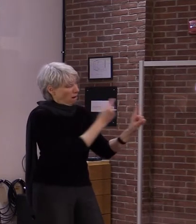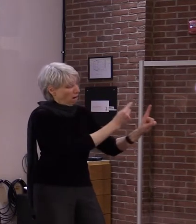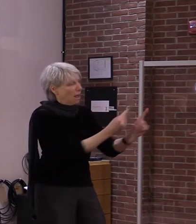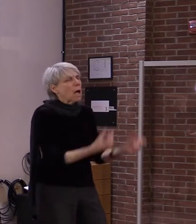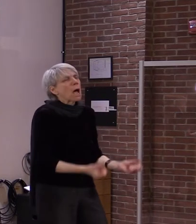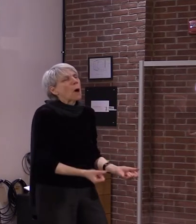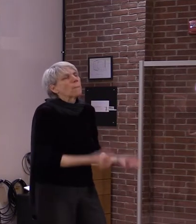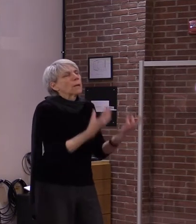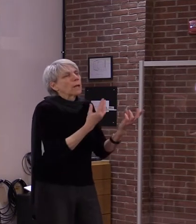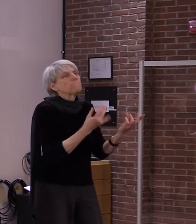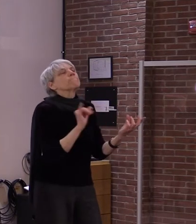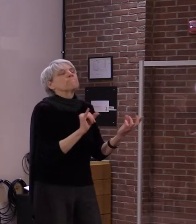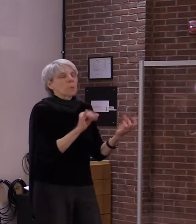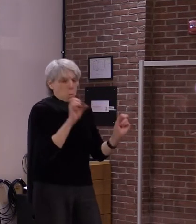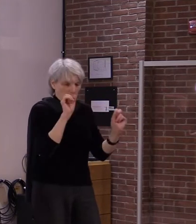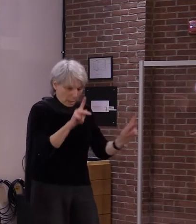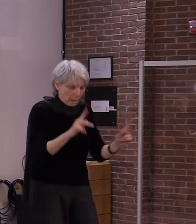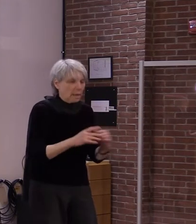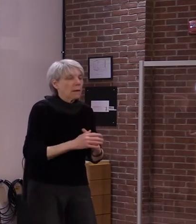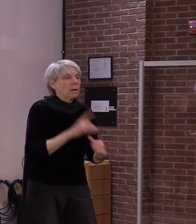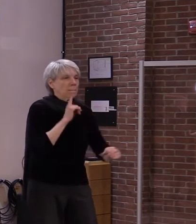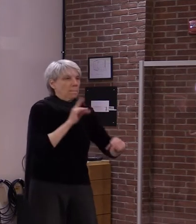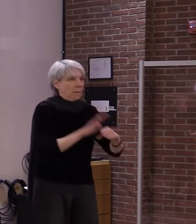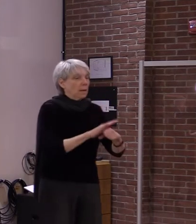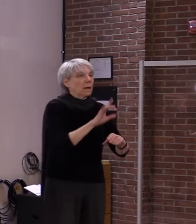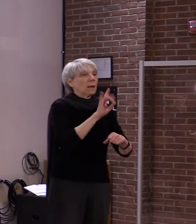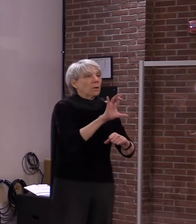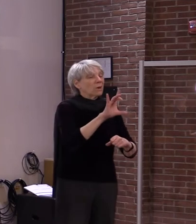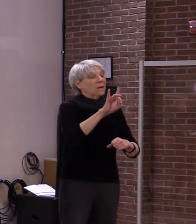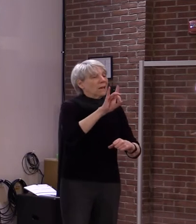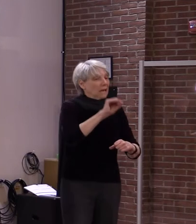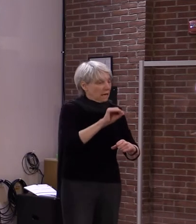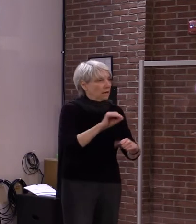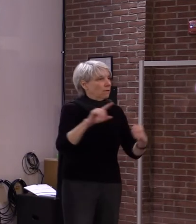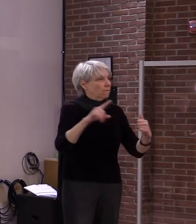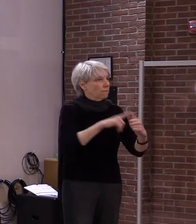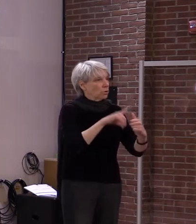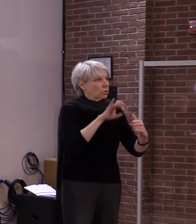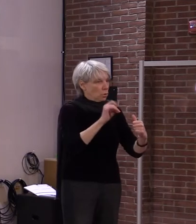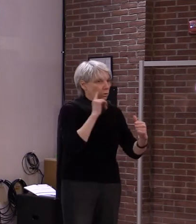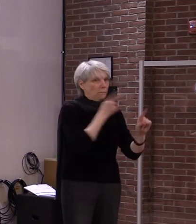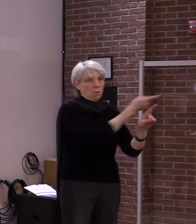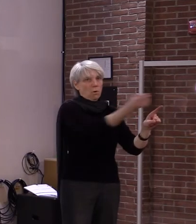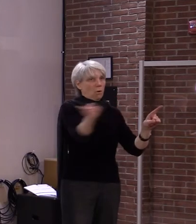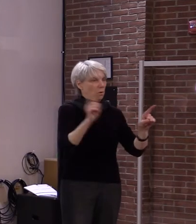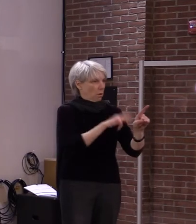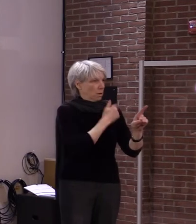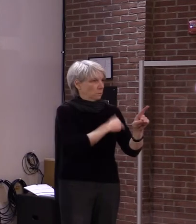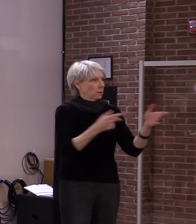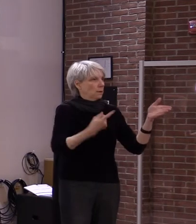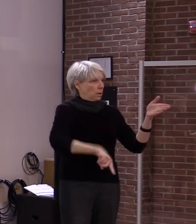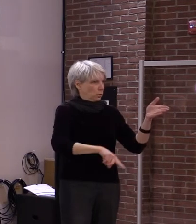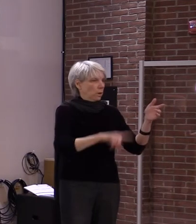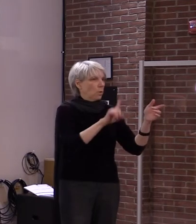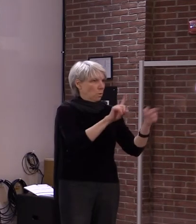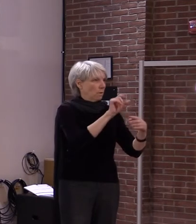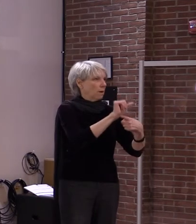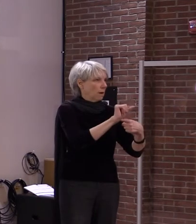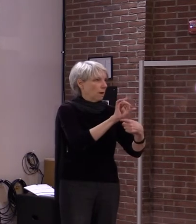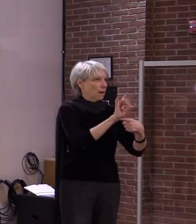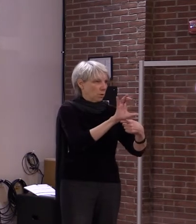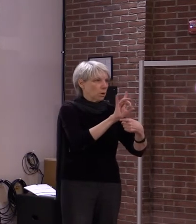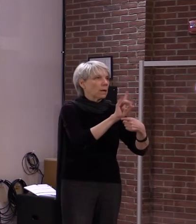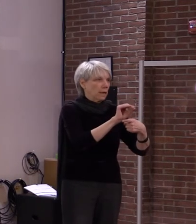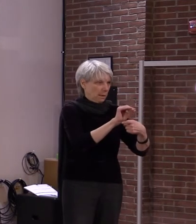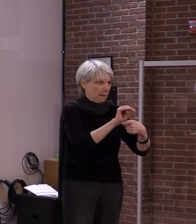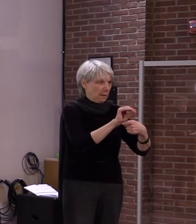are allocating 880 first doses for next week additional doses will continue to be made on an ongoing